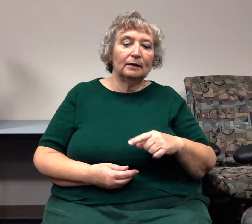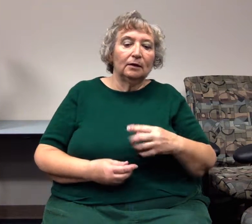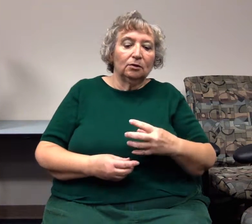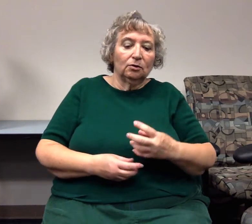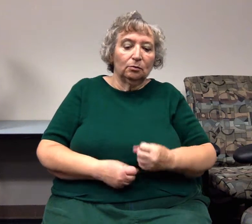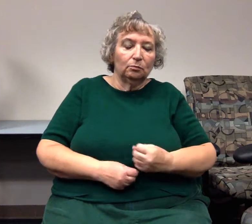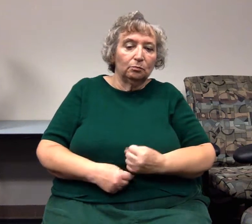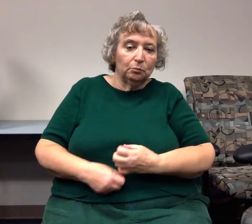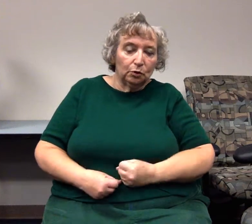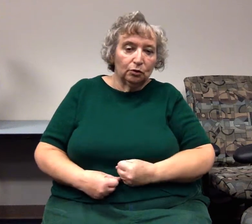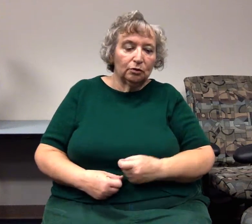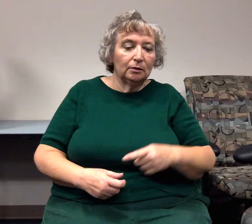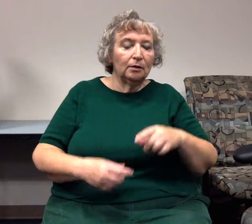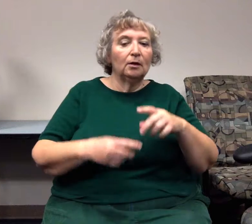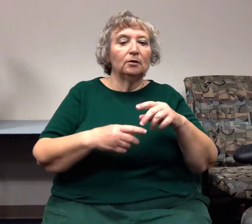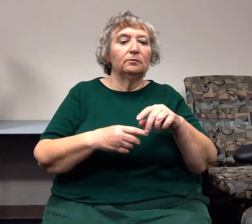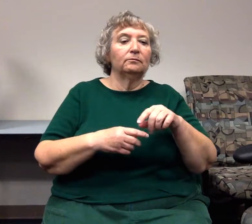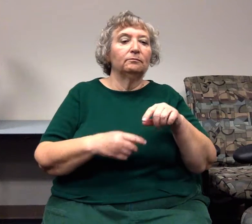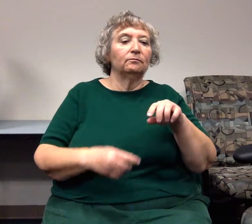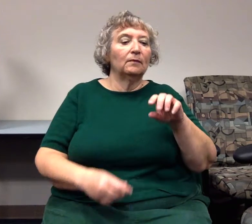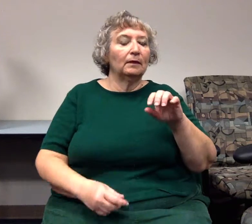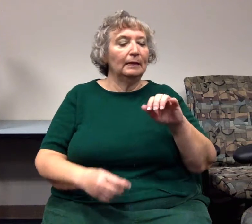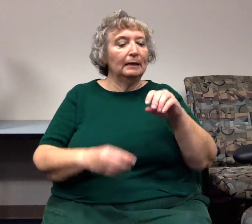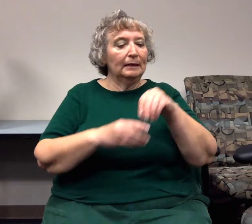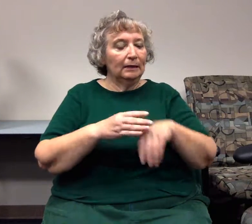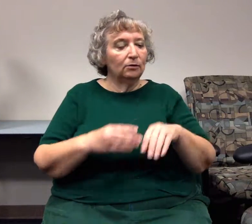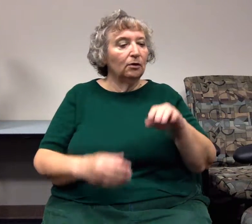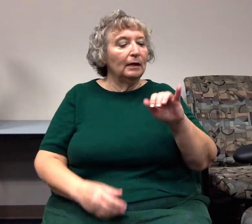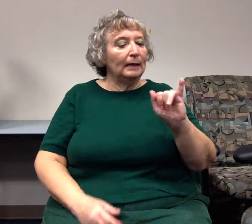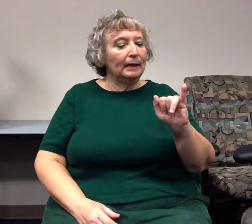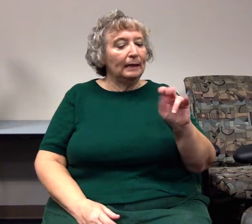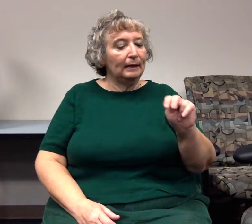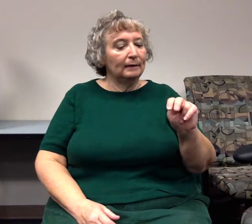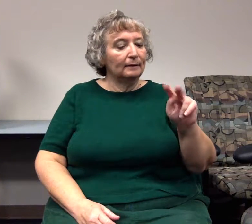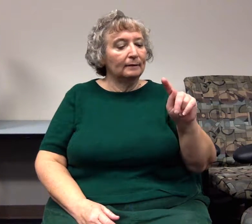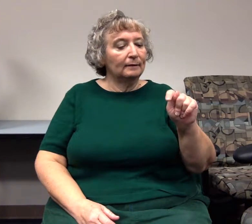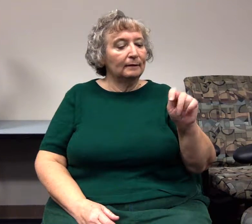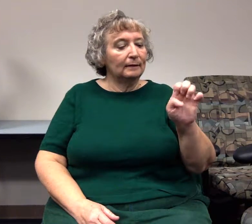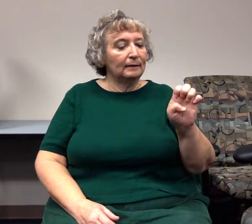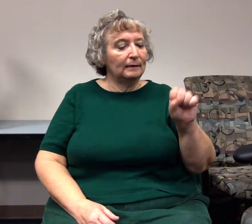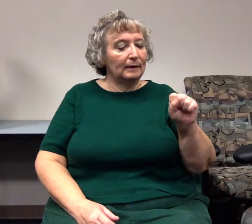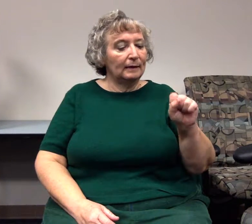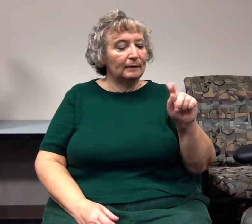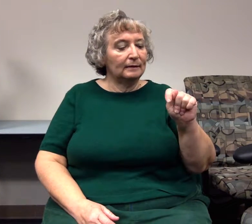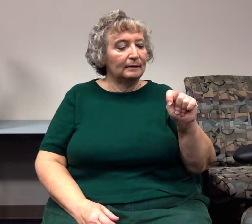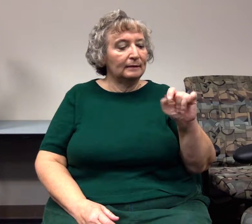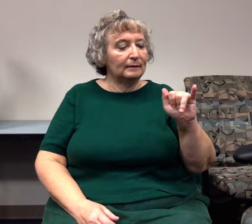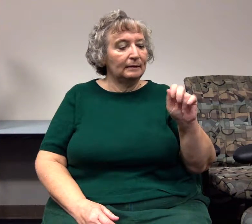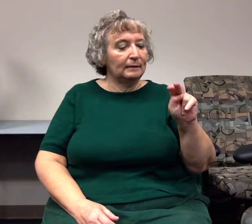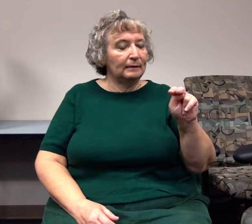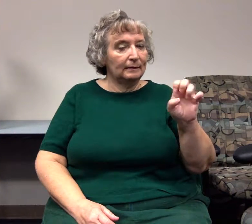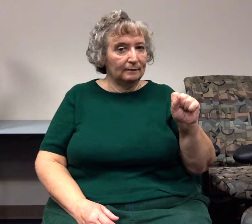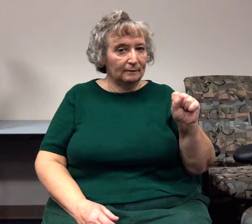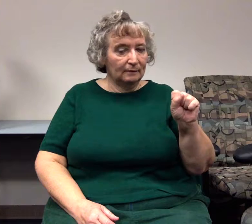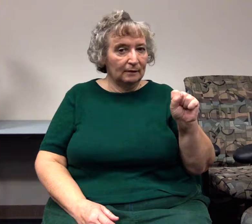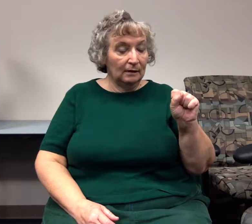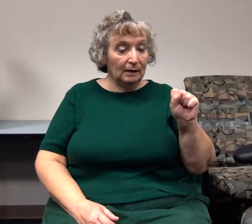small intestines, do the most work on any other part of your organs in the digestive system. And in